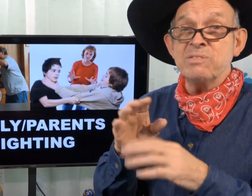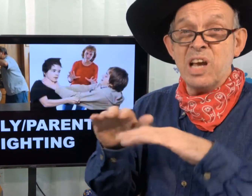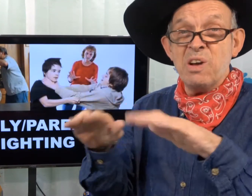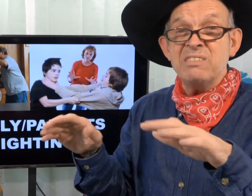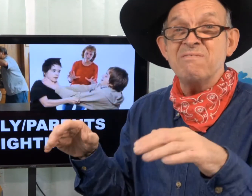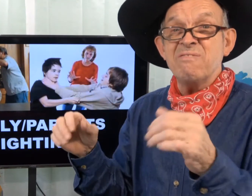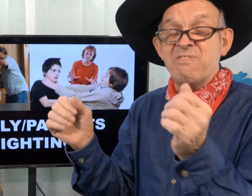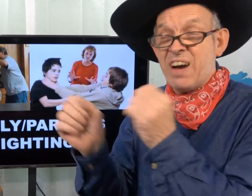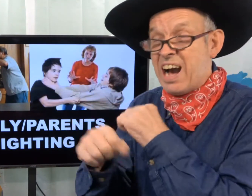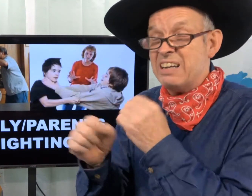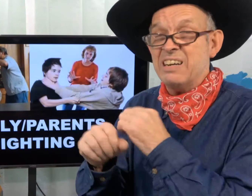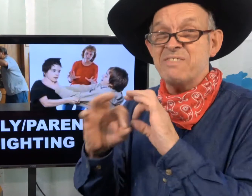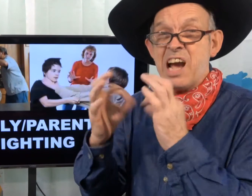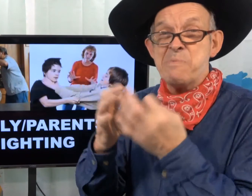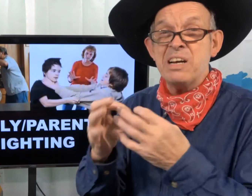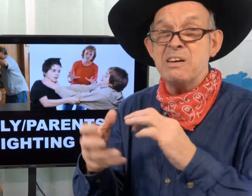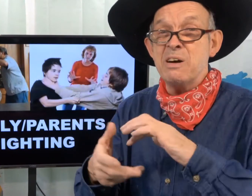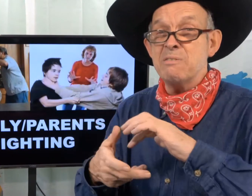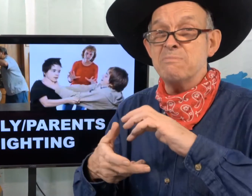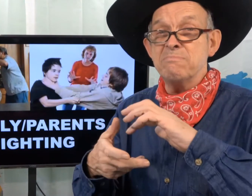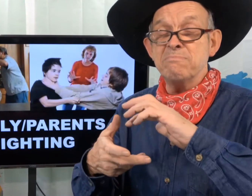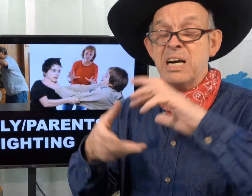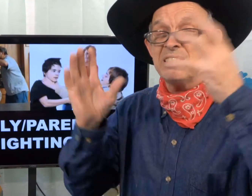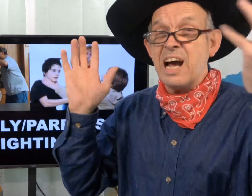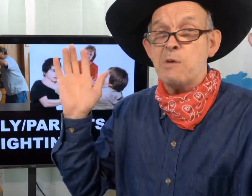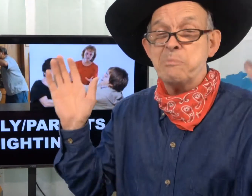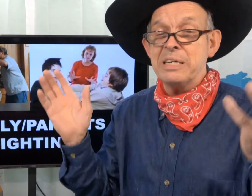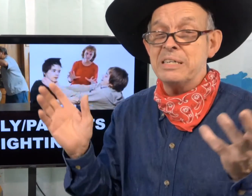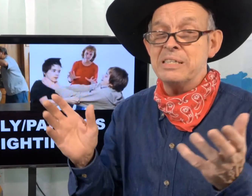Simon, bye. Family, mess up.